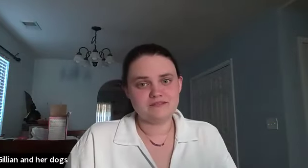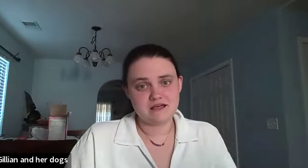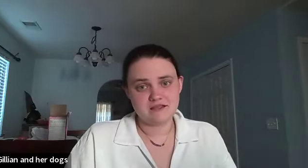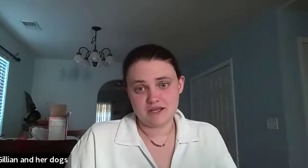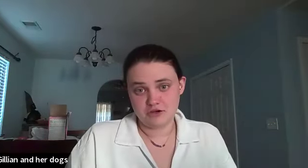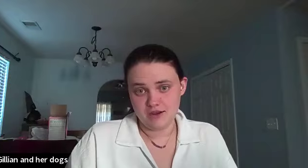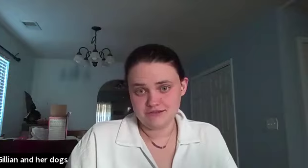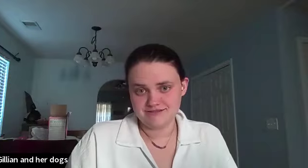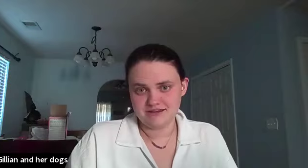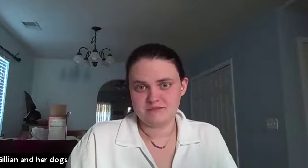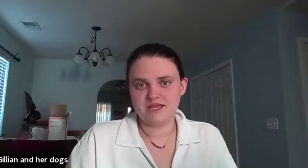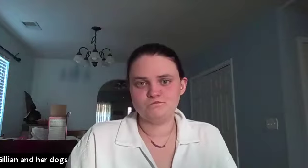the salad at your house?" And I'm like,